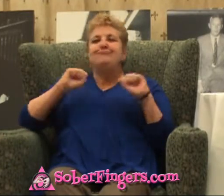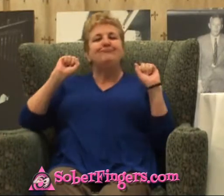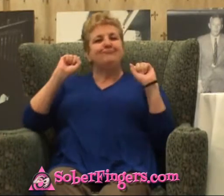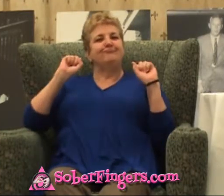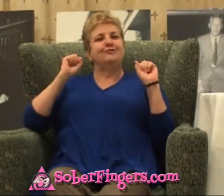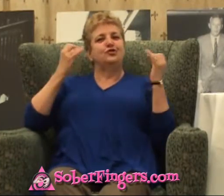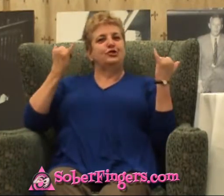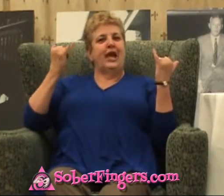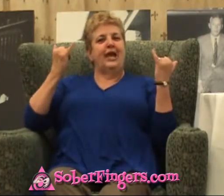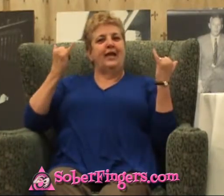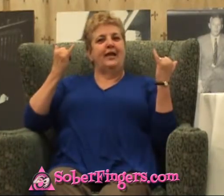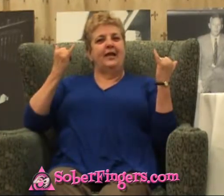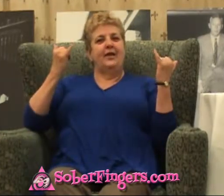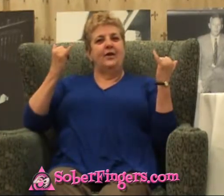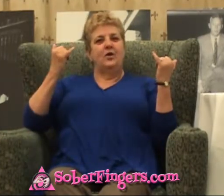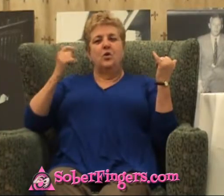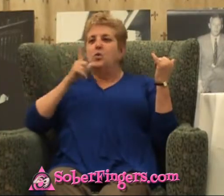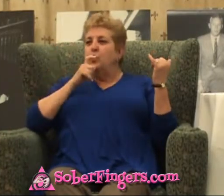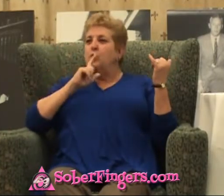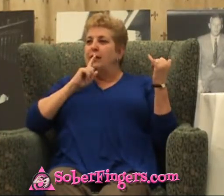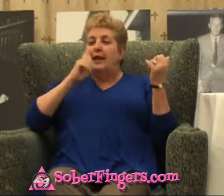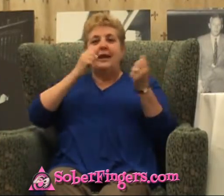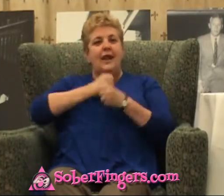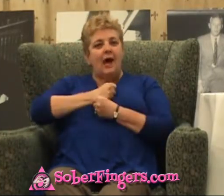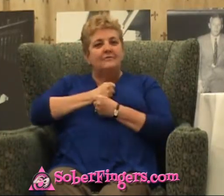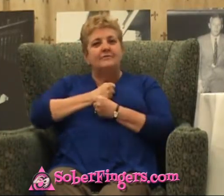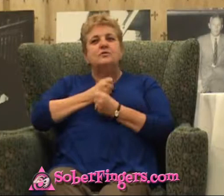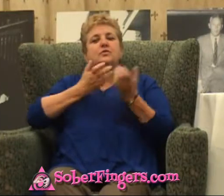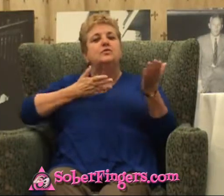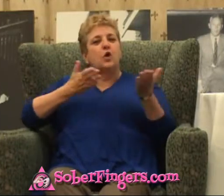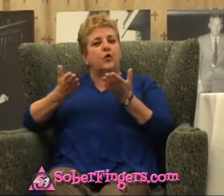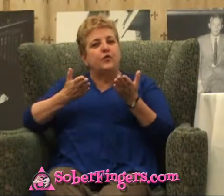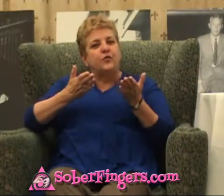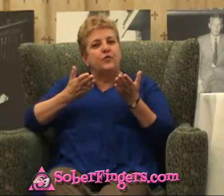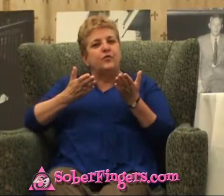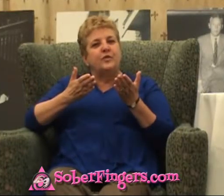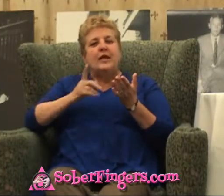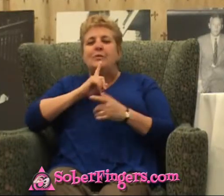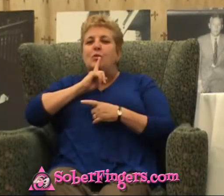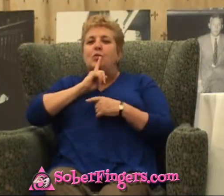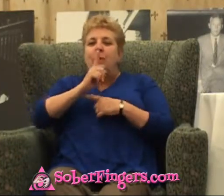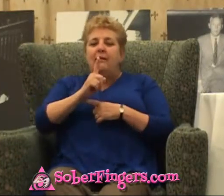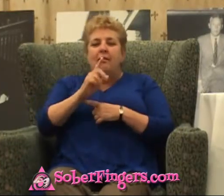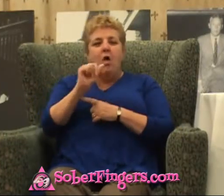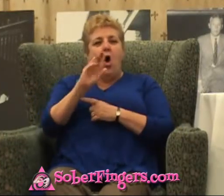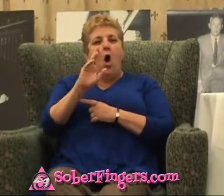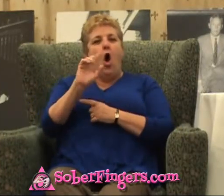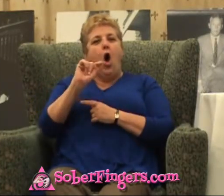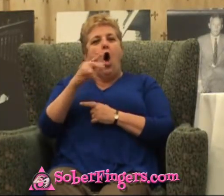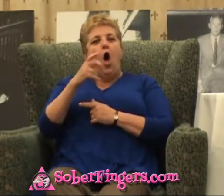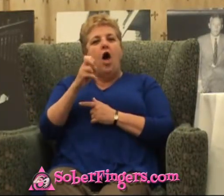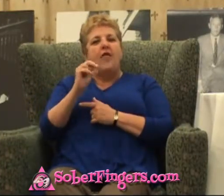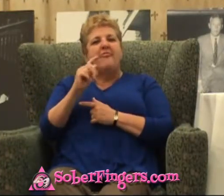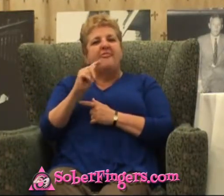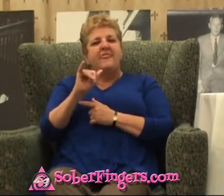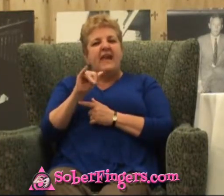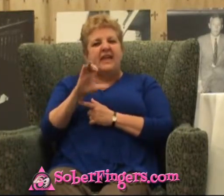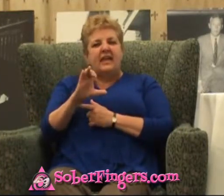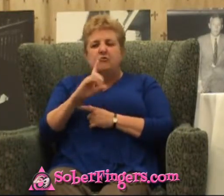authentic love and service. See, authentic is the most important word in my vocabulary now, because when I came to all of